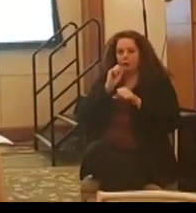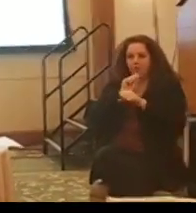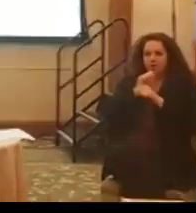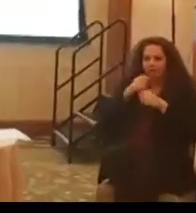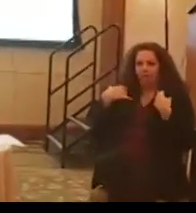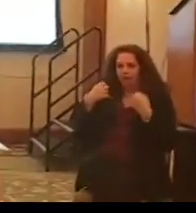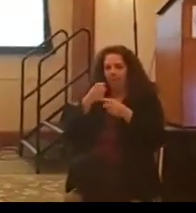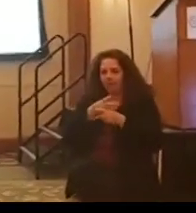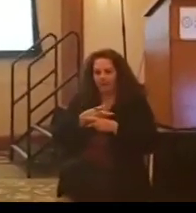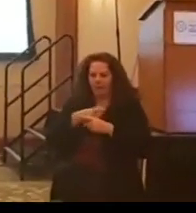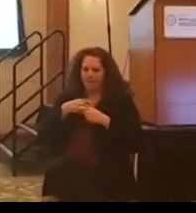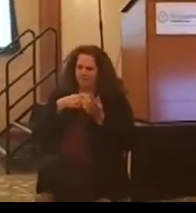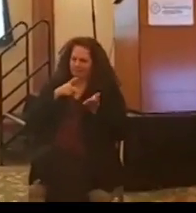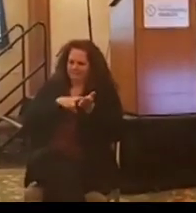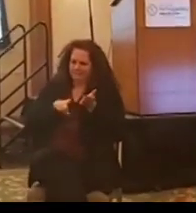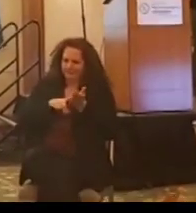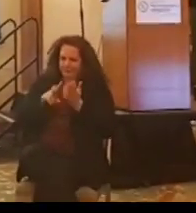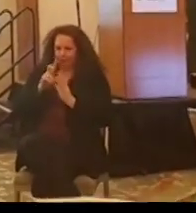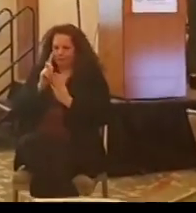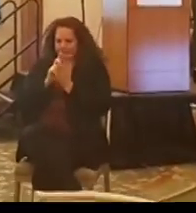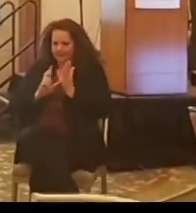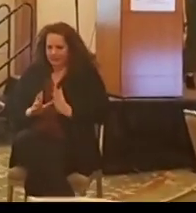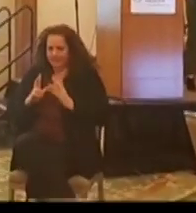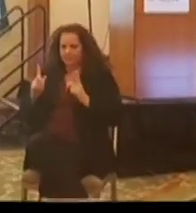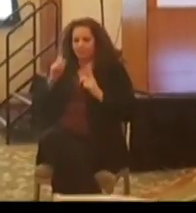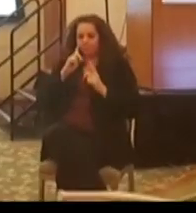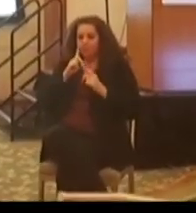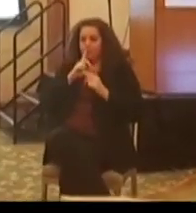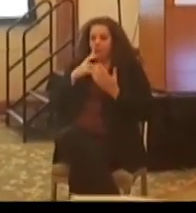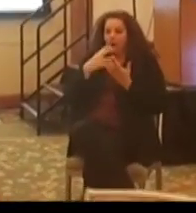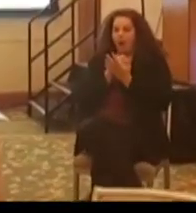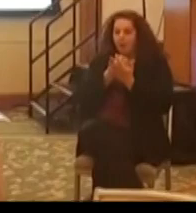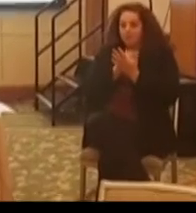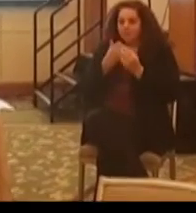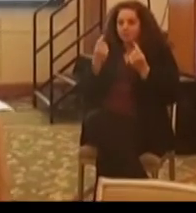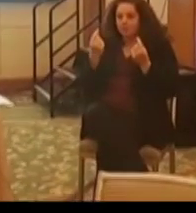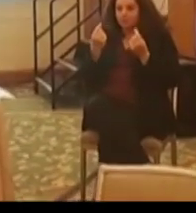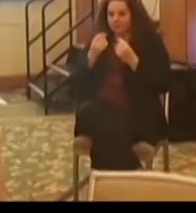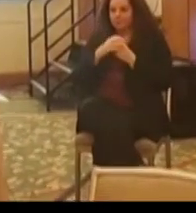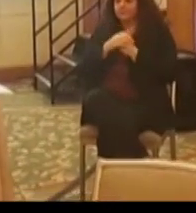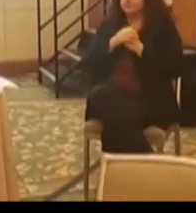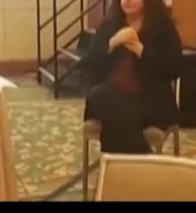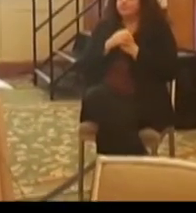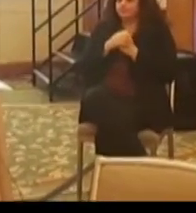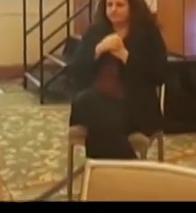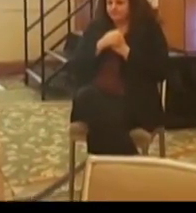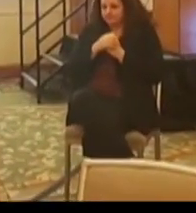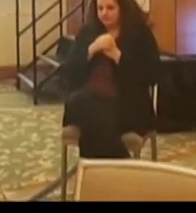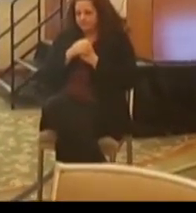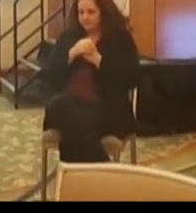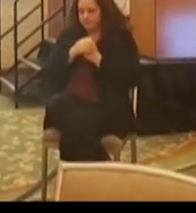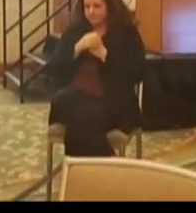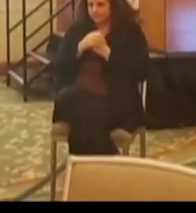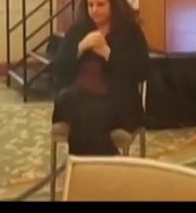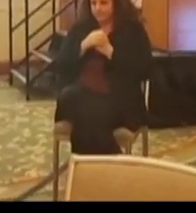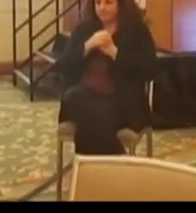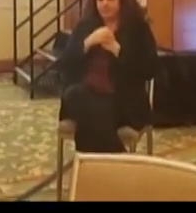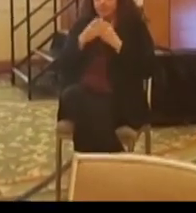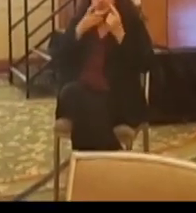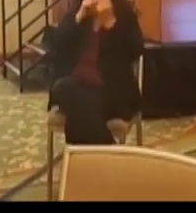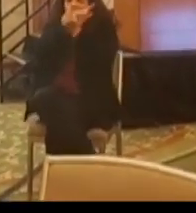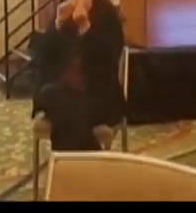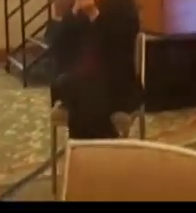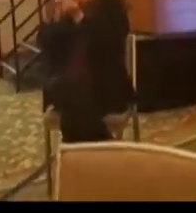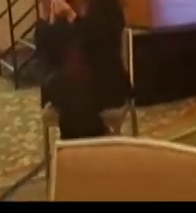and a researcher has been the opportunity to see hundreds of interactions, hundreds of conversations